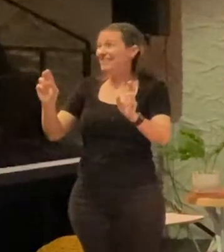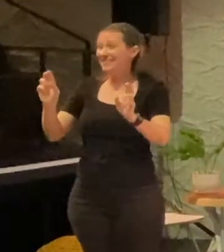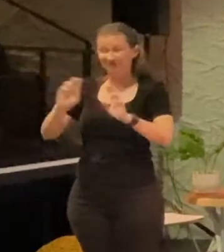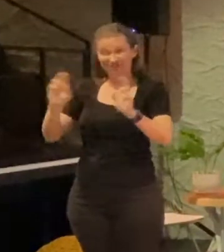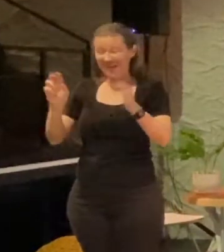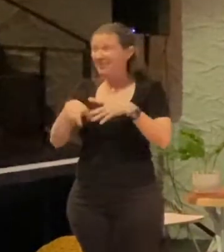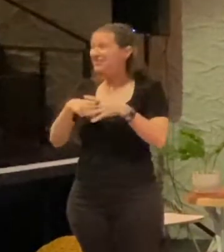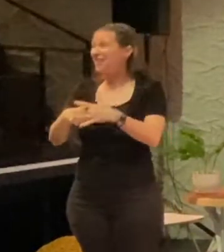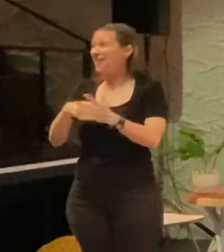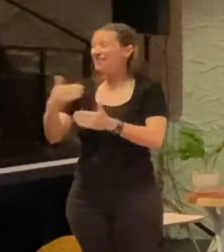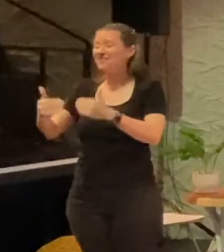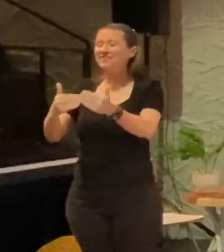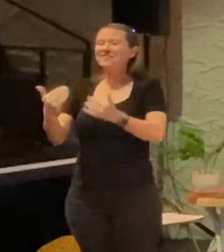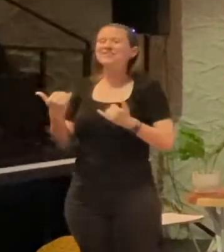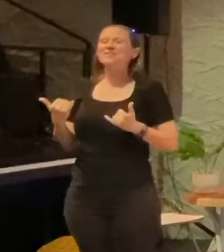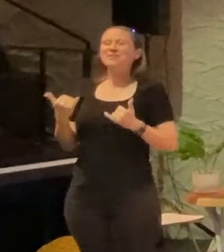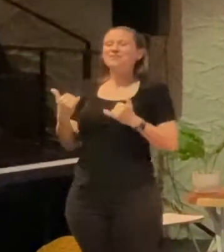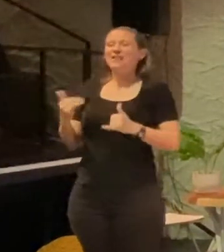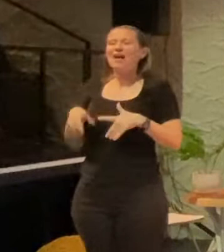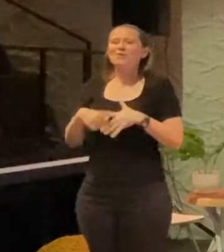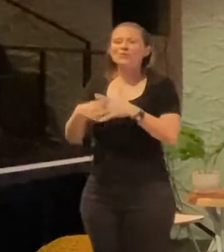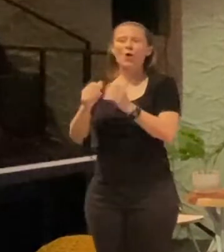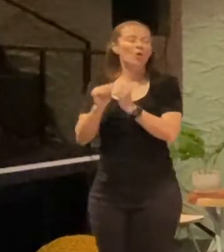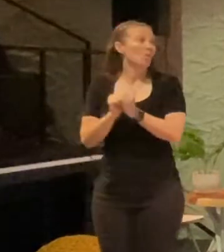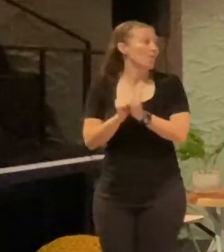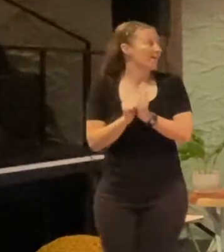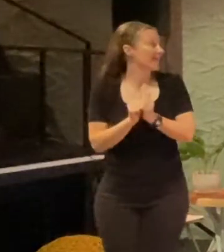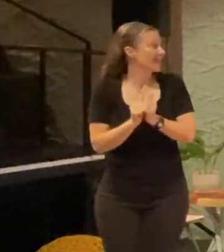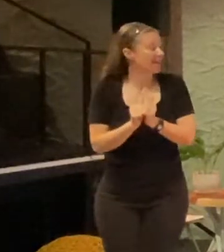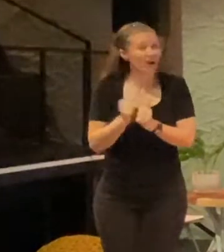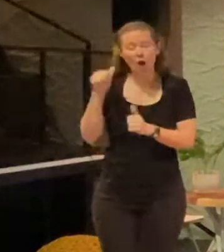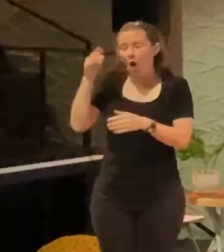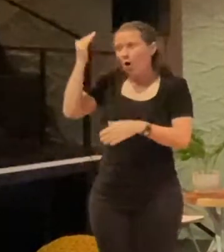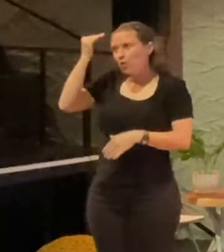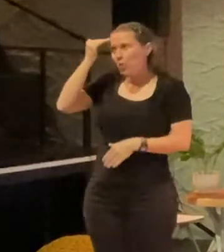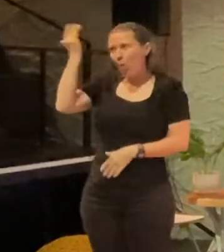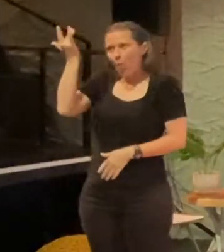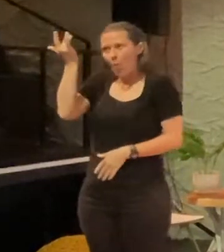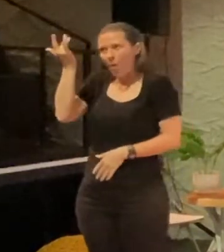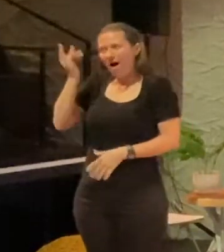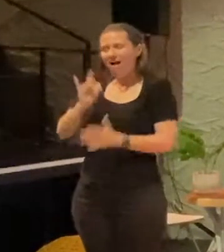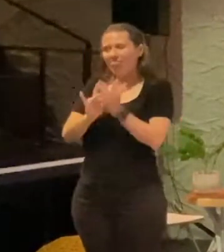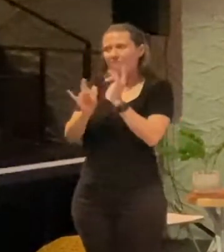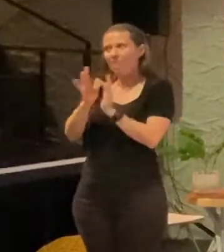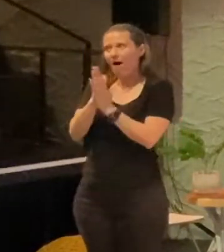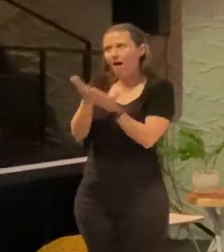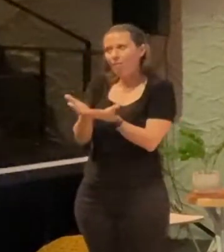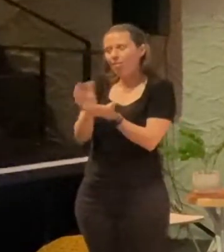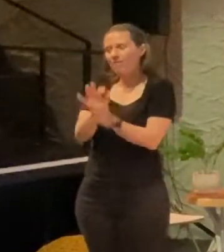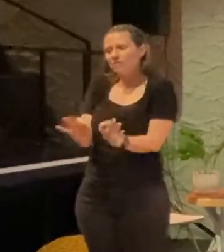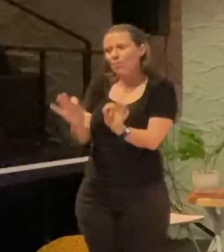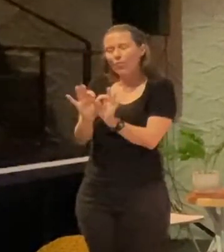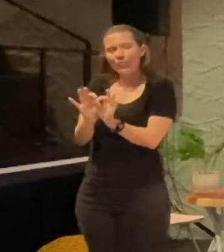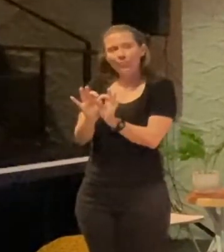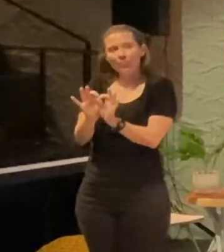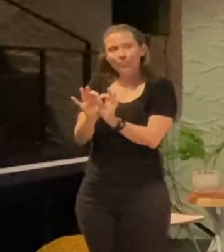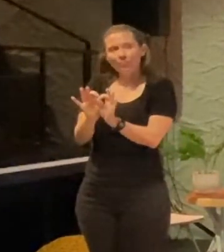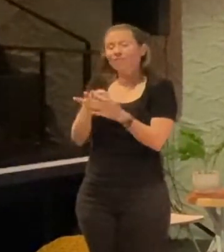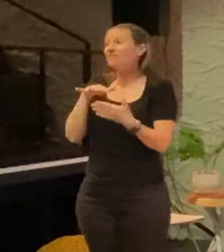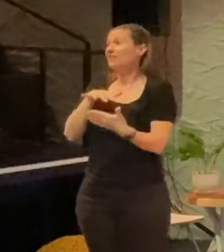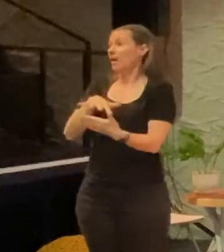get started? Okay, today we're going to start with know why the Bible is worth the